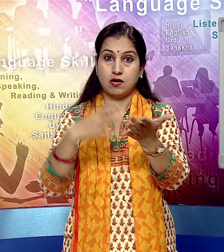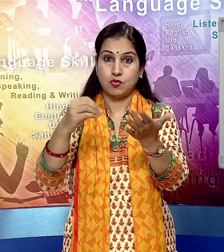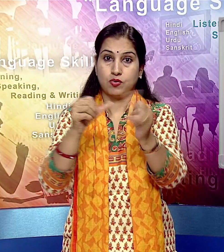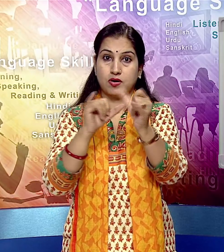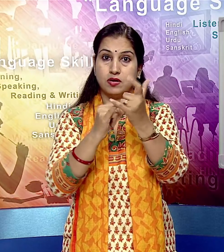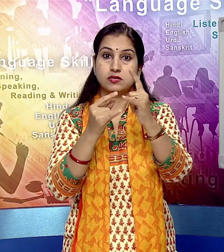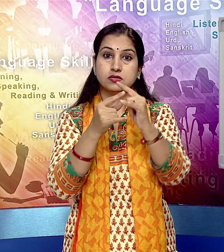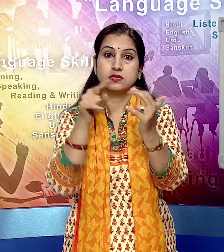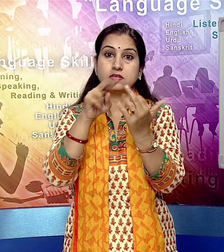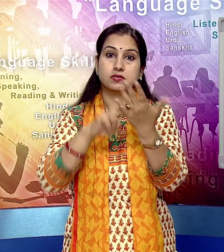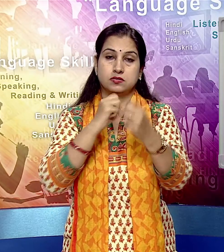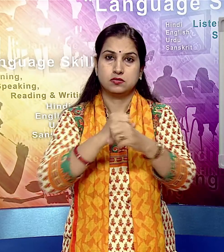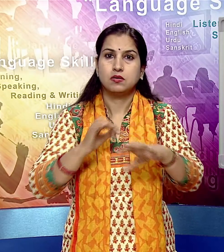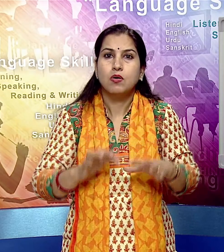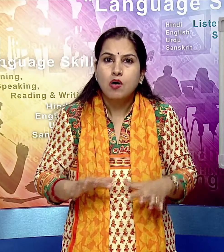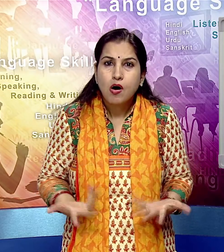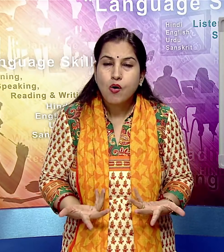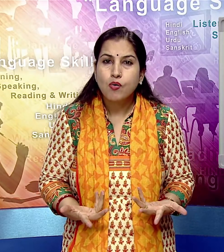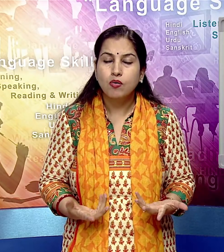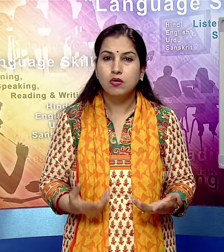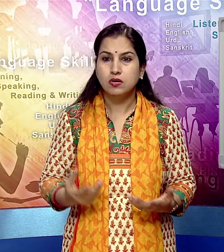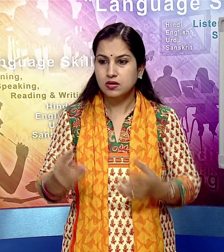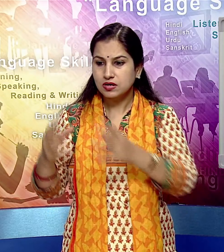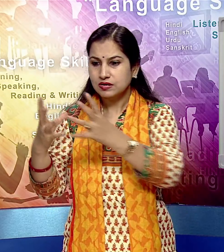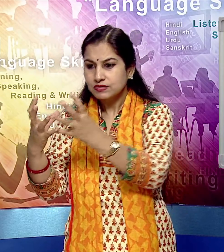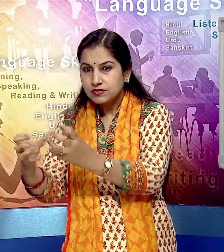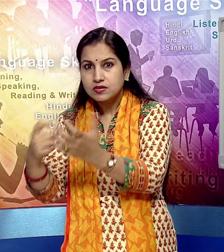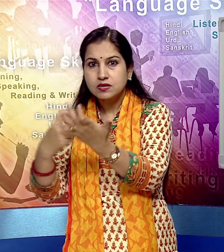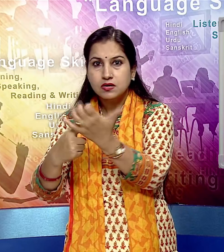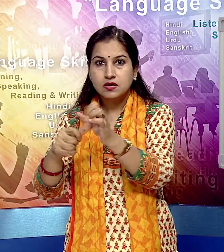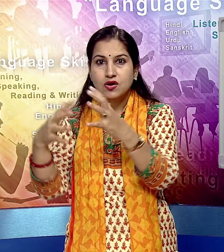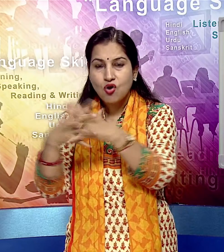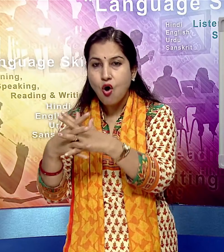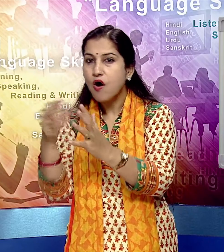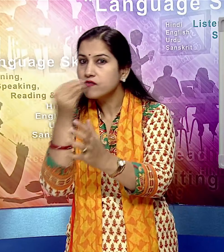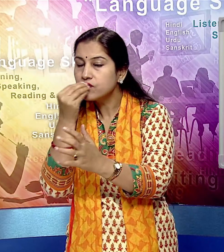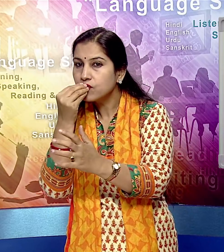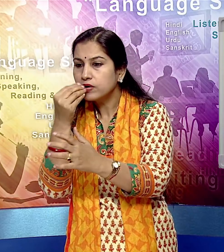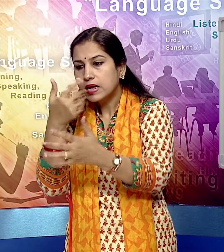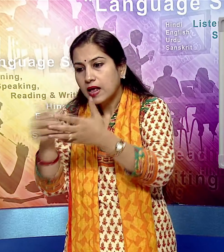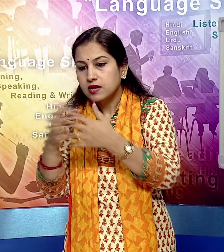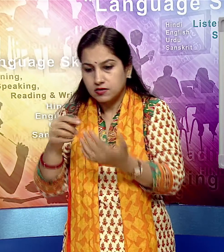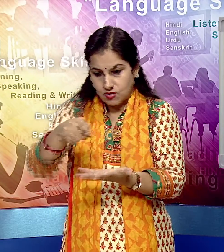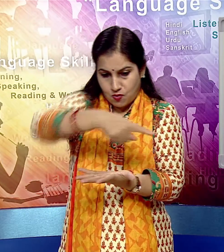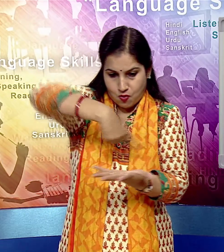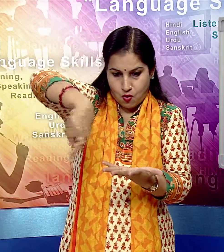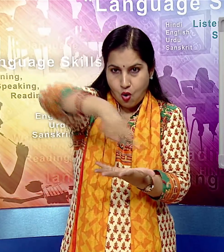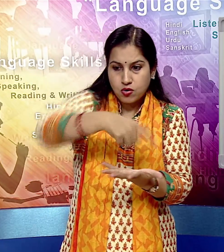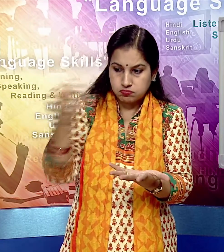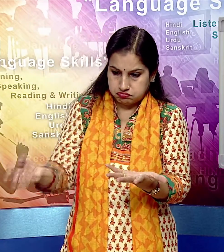done by putting the raw food directly on any hot surface such as tawa, kadai,